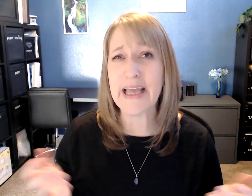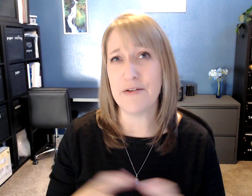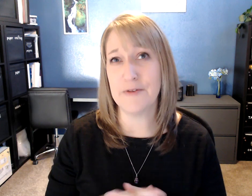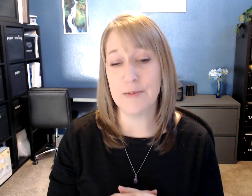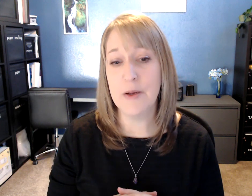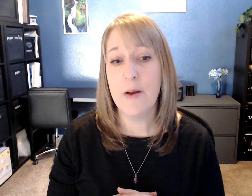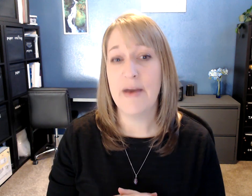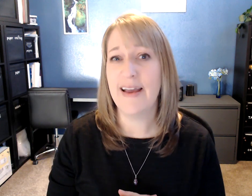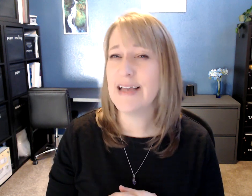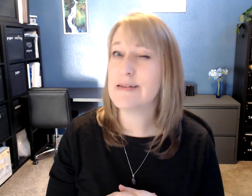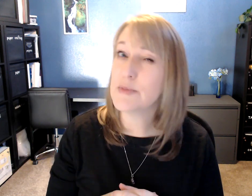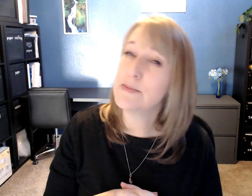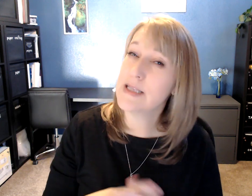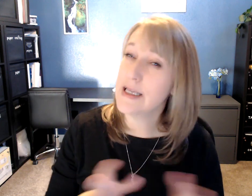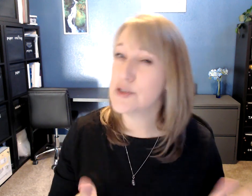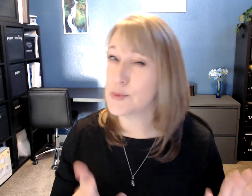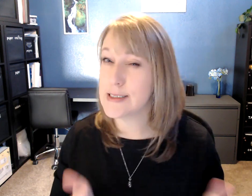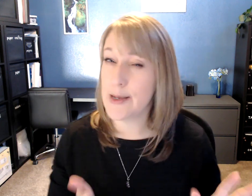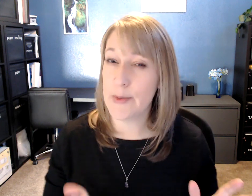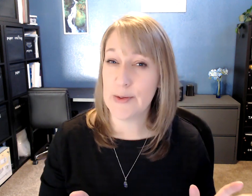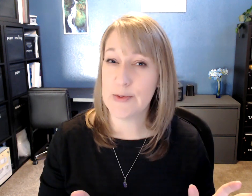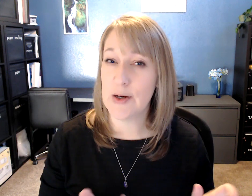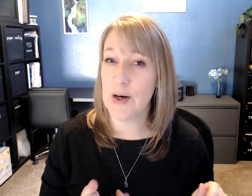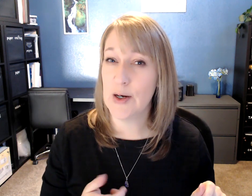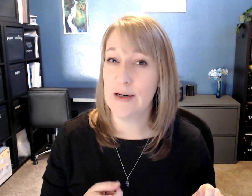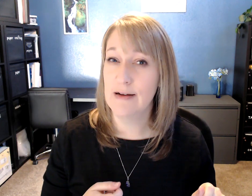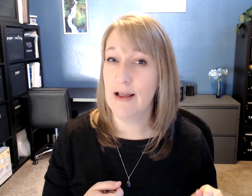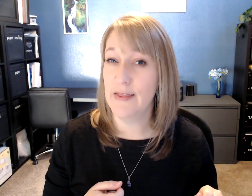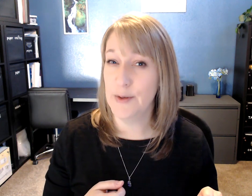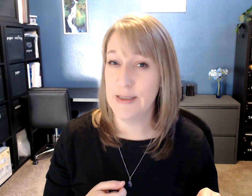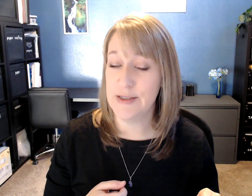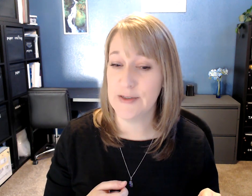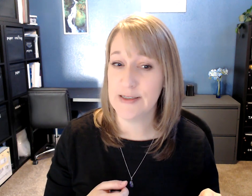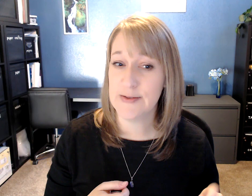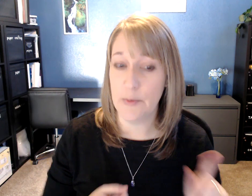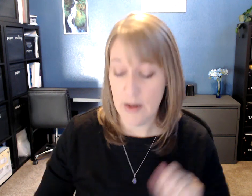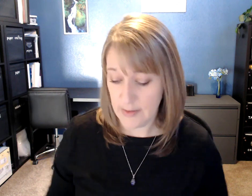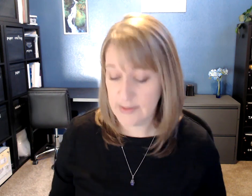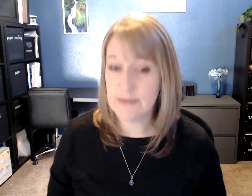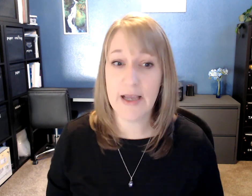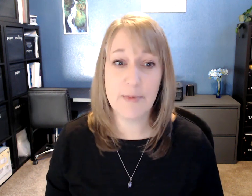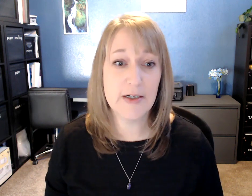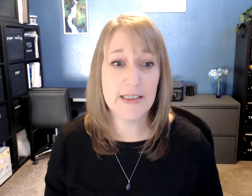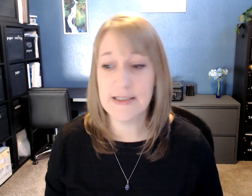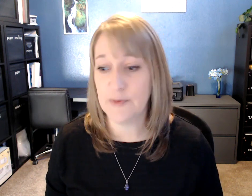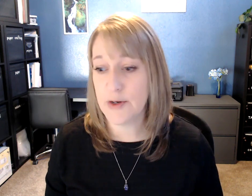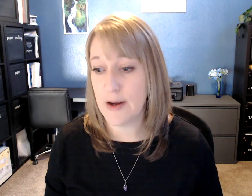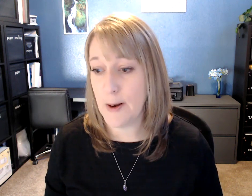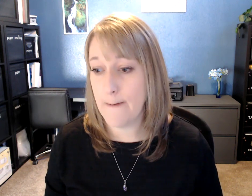other verb. But again, sometimes the English words that we use are a little bit different. So there is vocabulary list 41.